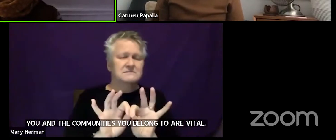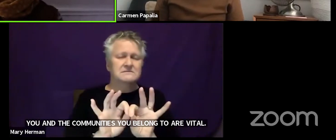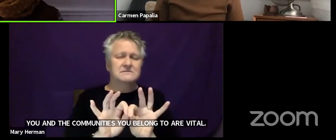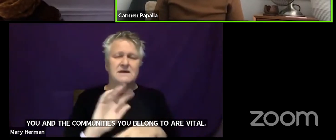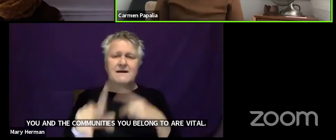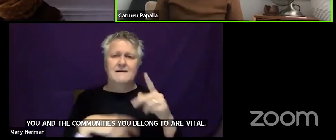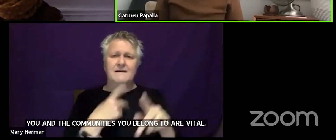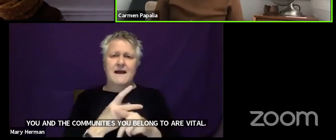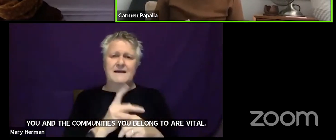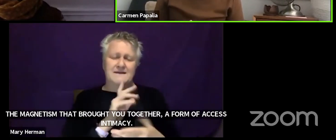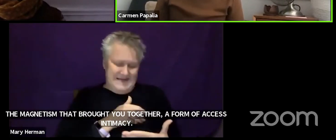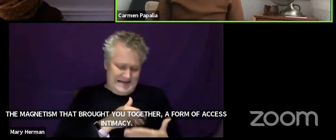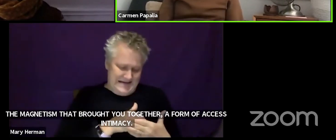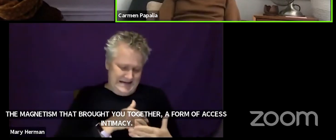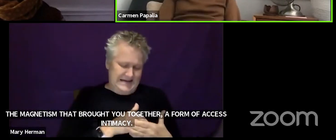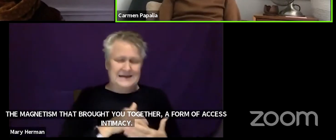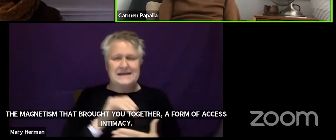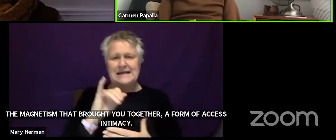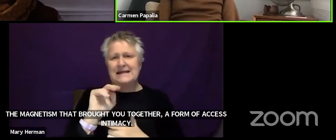Thank you.